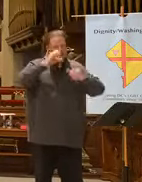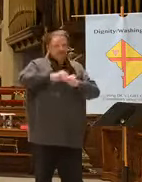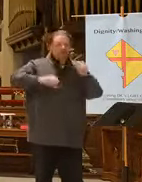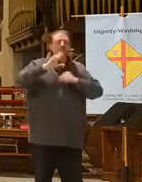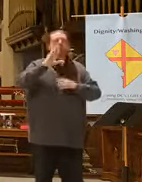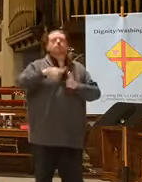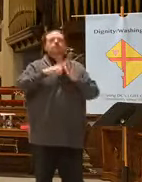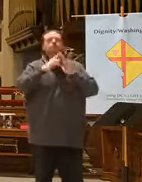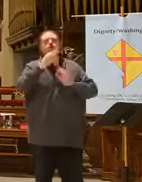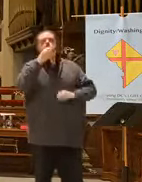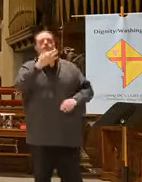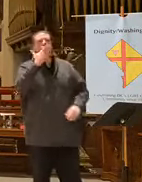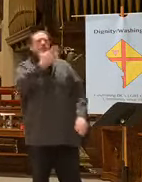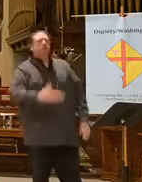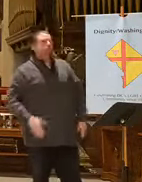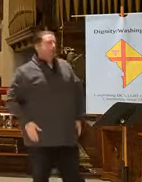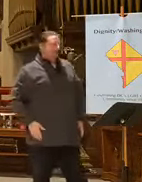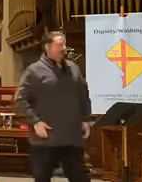Mass will begin shortly.